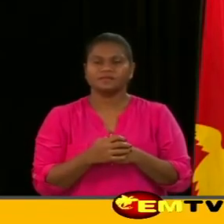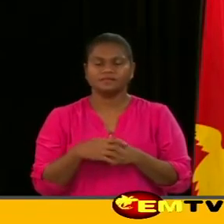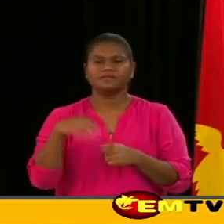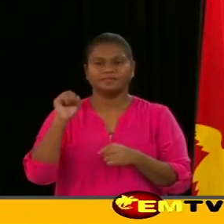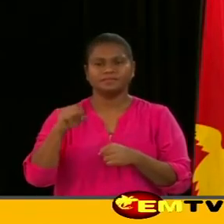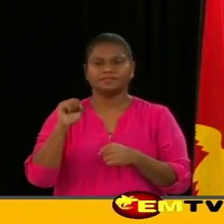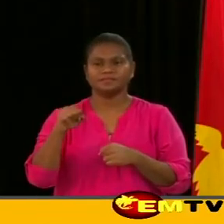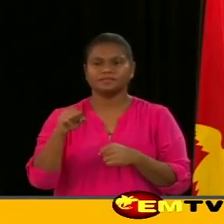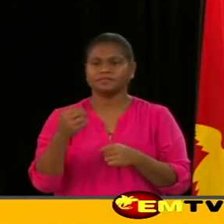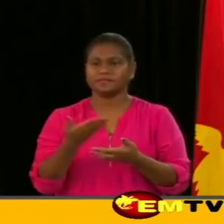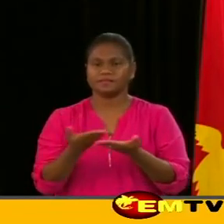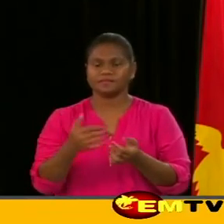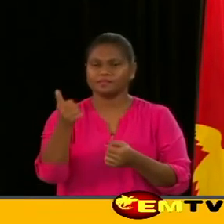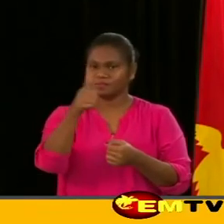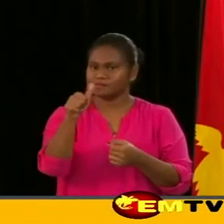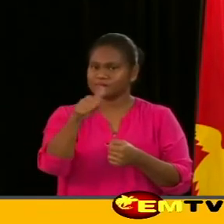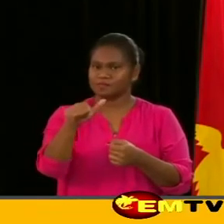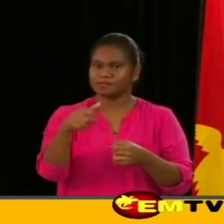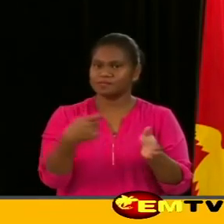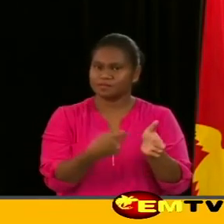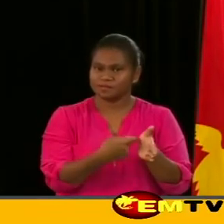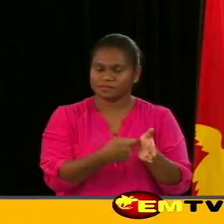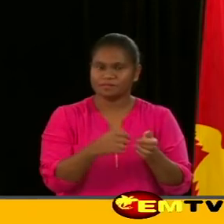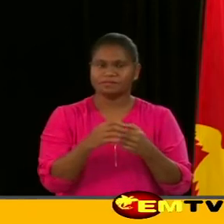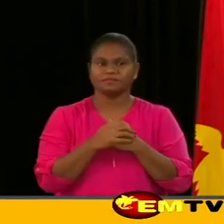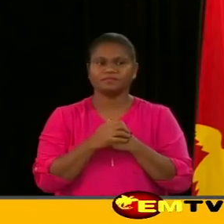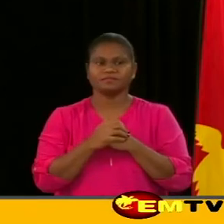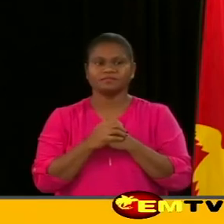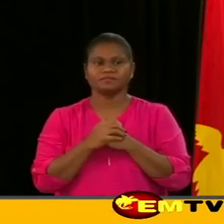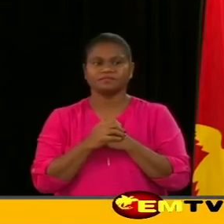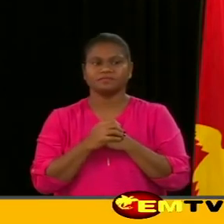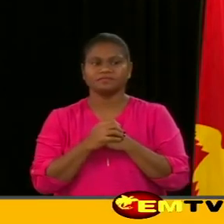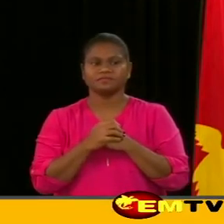facilities and how to use it. Sorry, what was the other question?